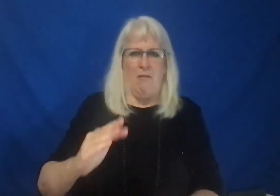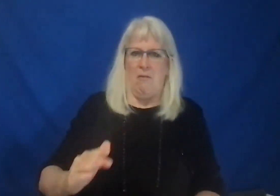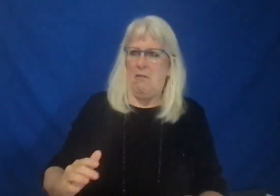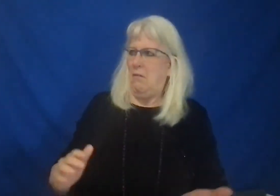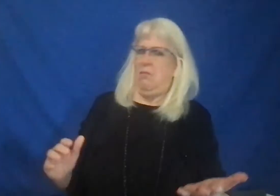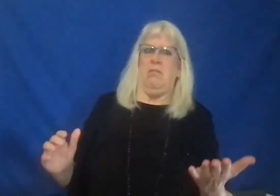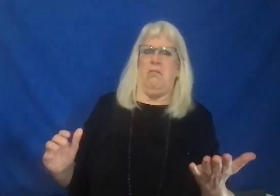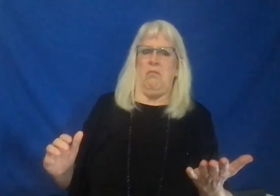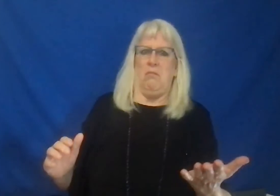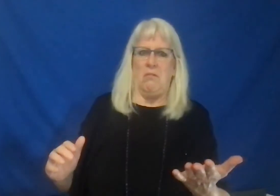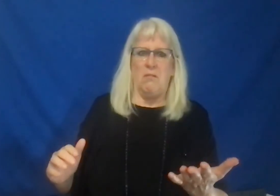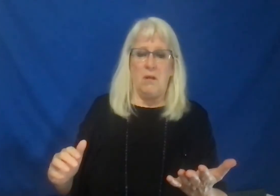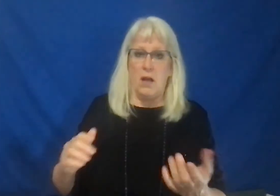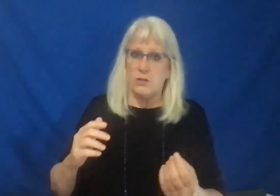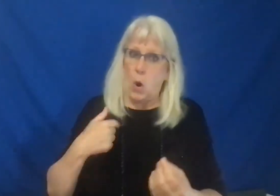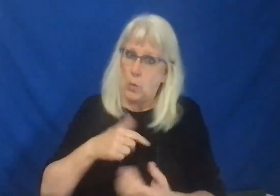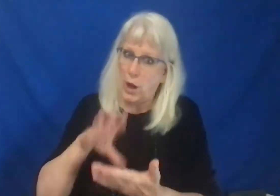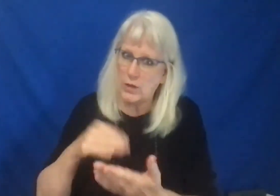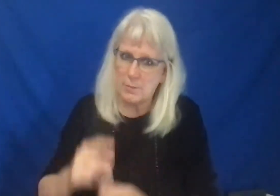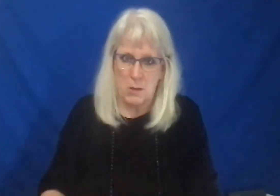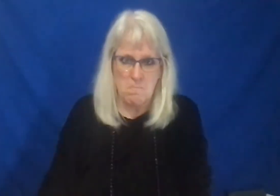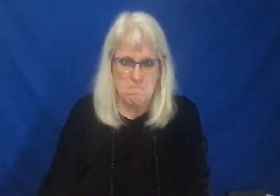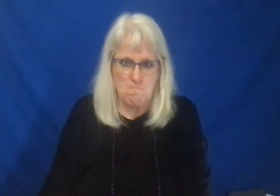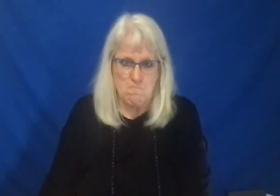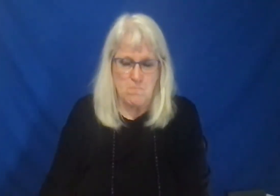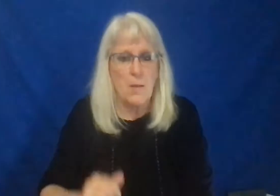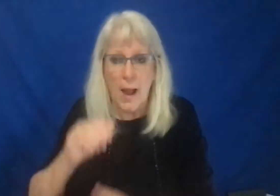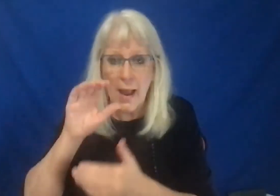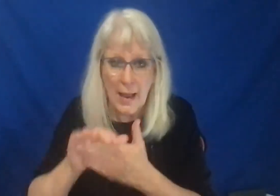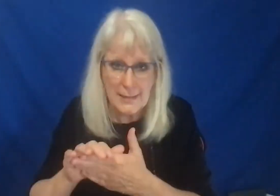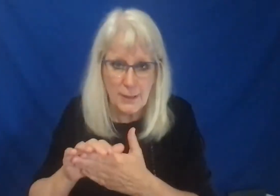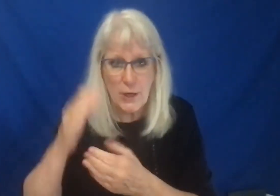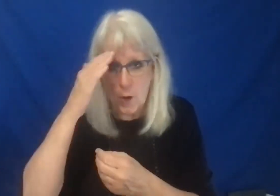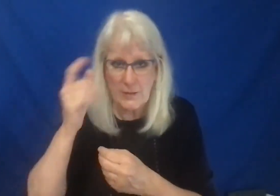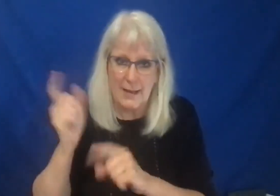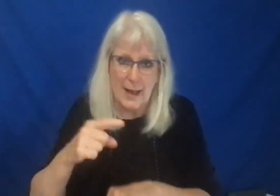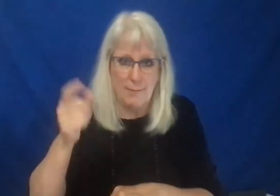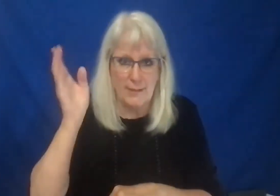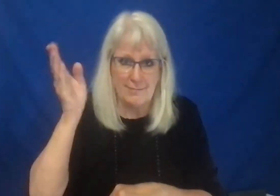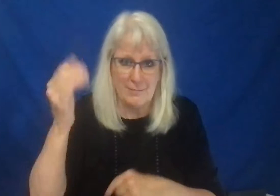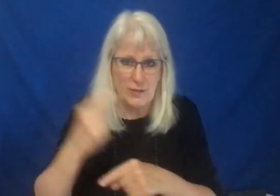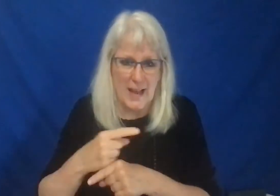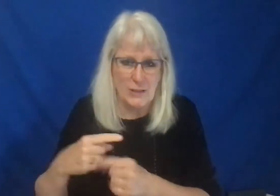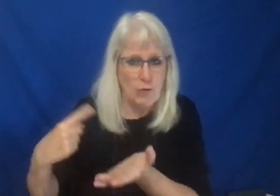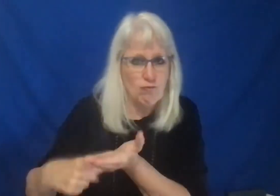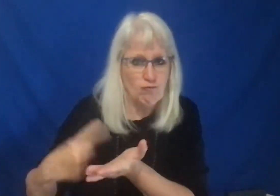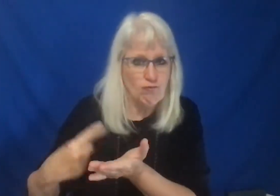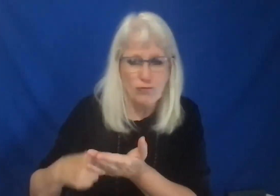that. And, you know, my husband's very familiar with the fact I'm giving this talk today, and we banter back and forth about the concepts. And